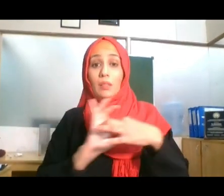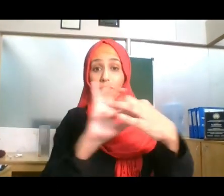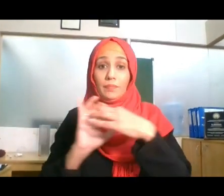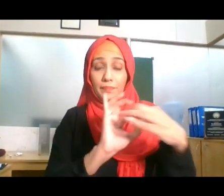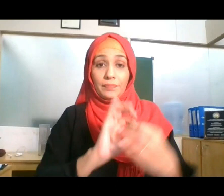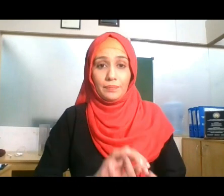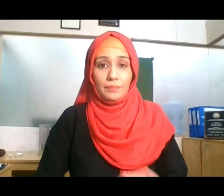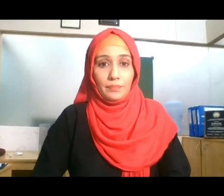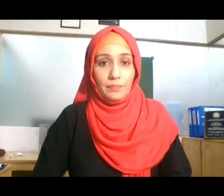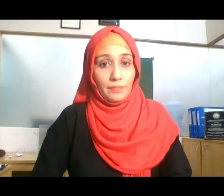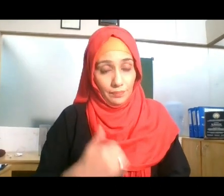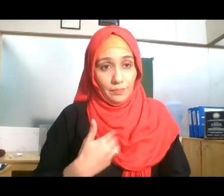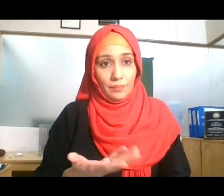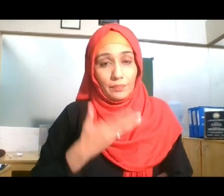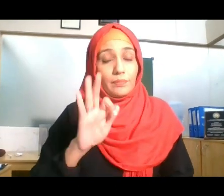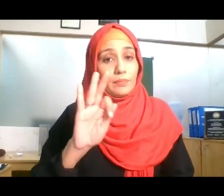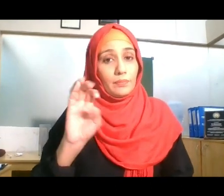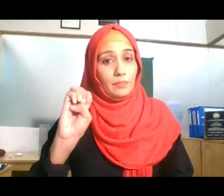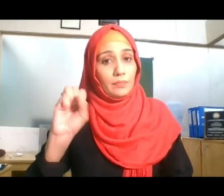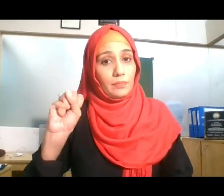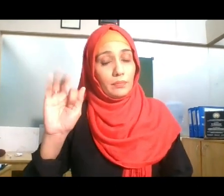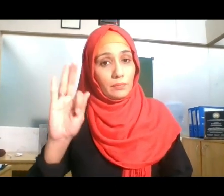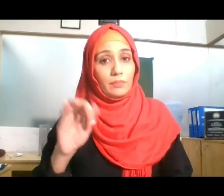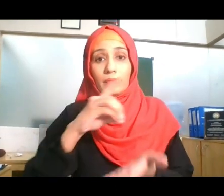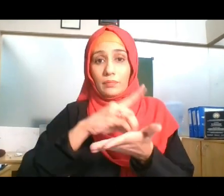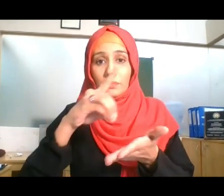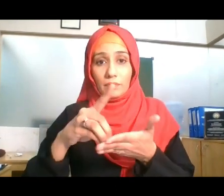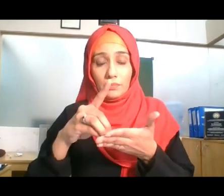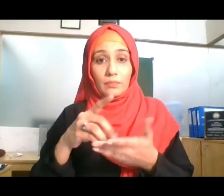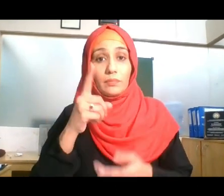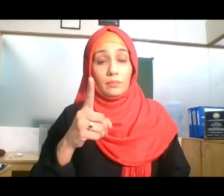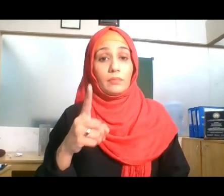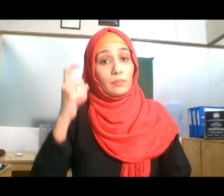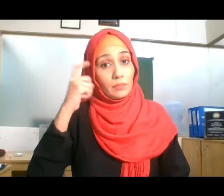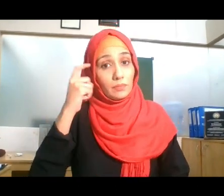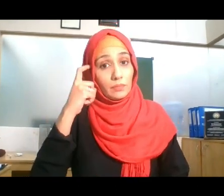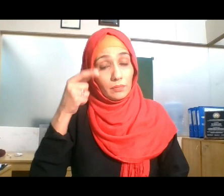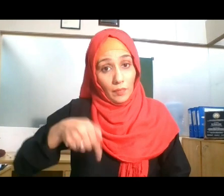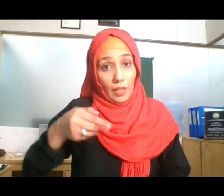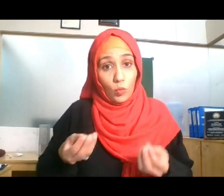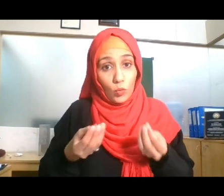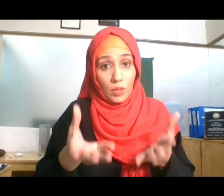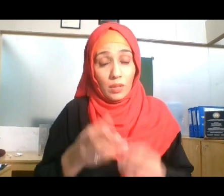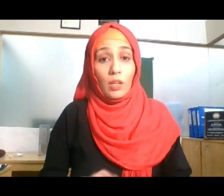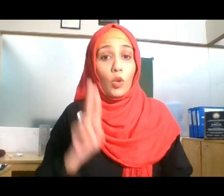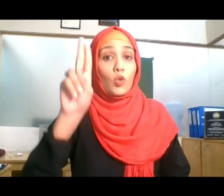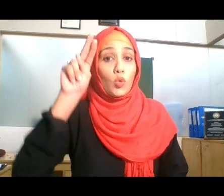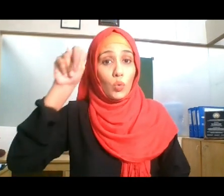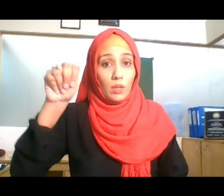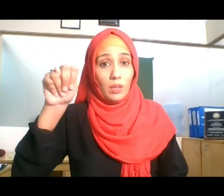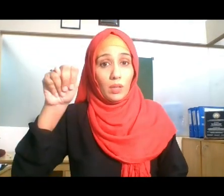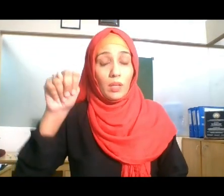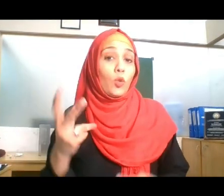do want to mention that FESF Deaf Reach serves as a stakeholder at the recent launch of the UN-wide